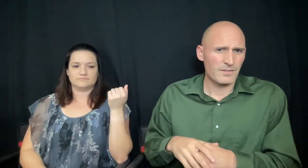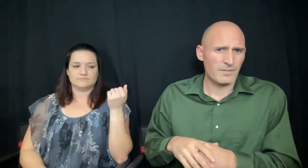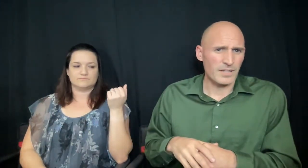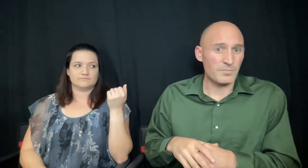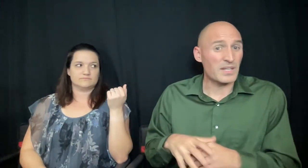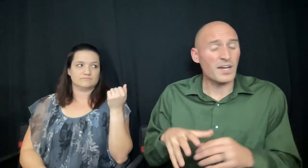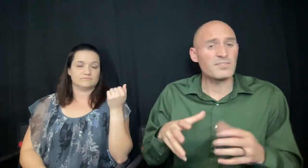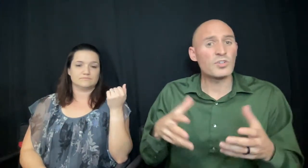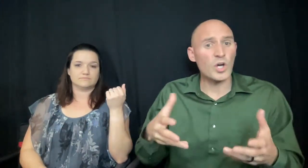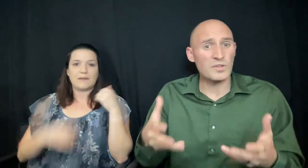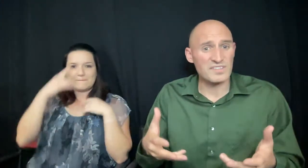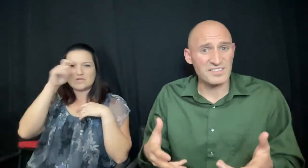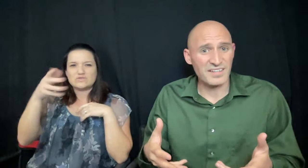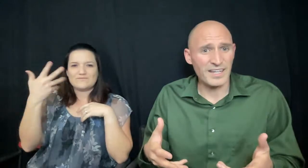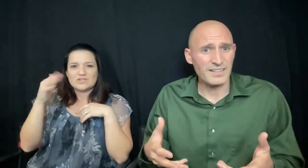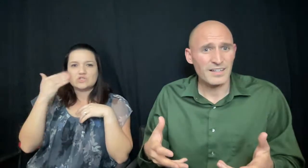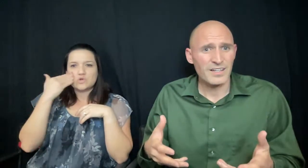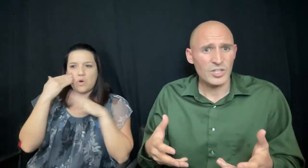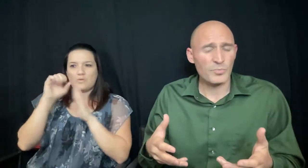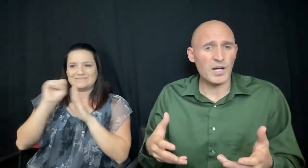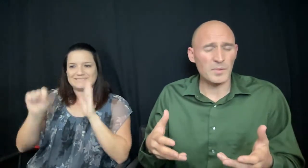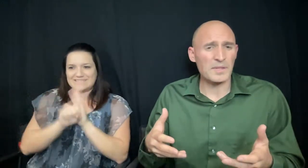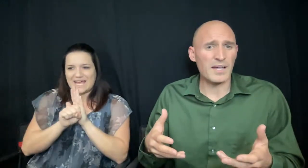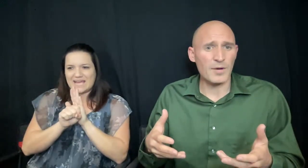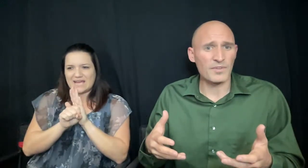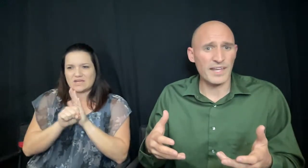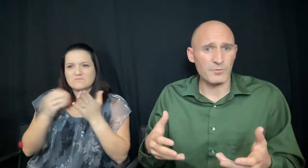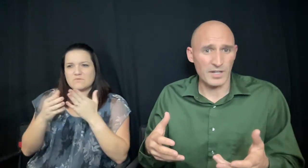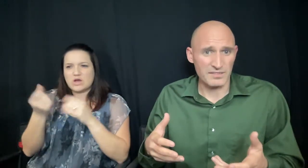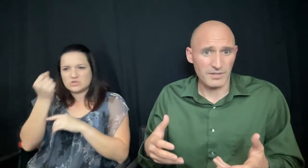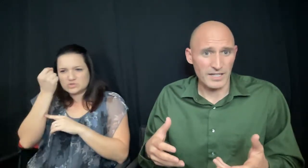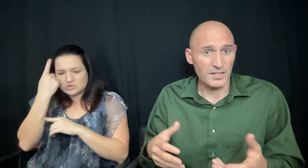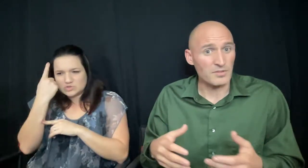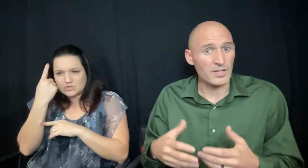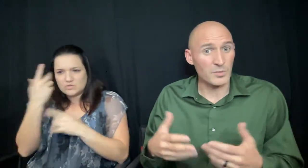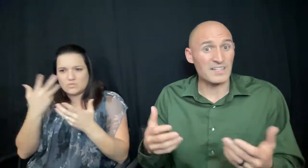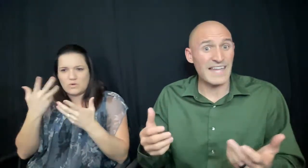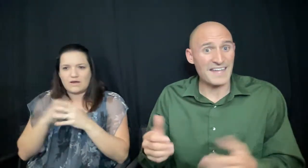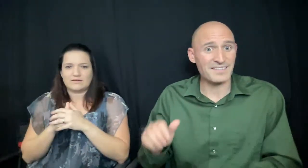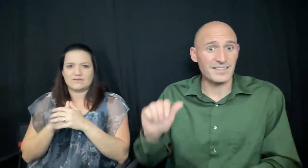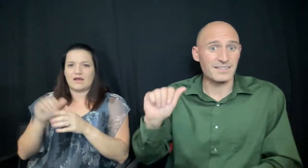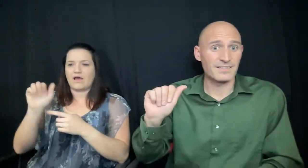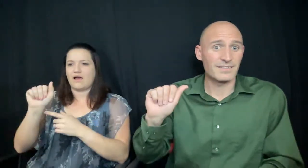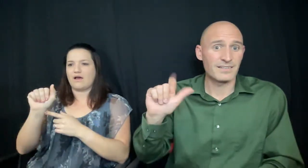right? Because you know it's a state, you probably caught what that was, right? It was Alaska.